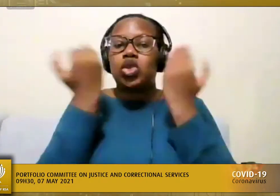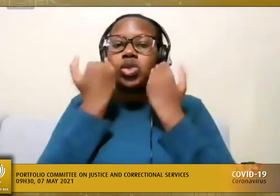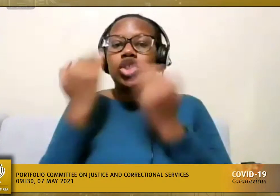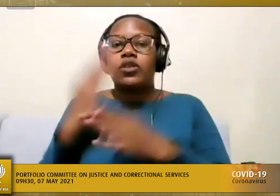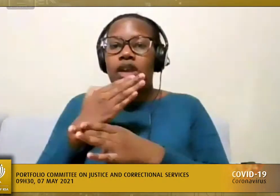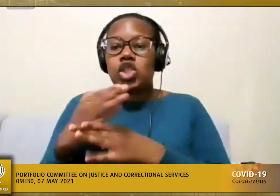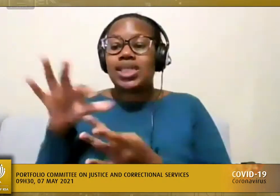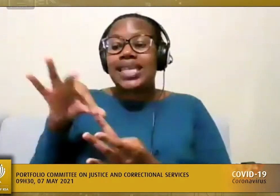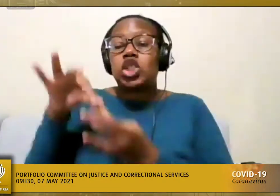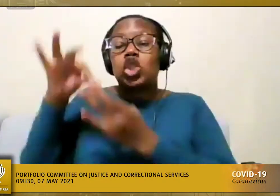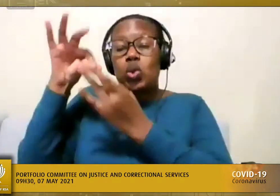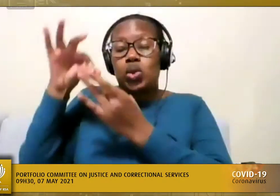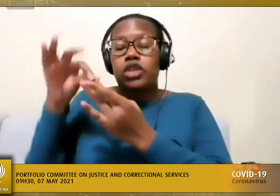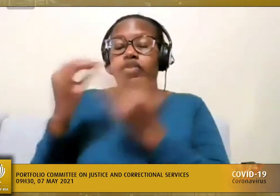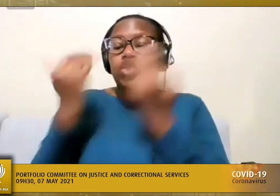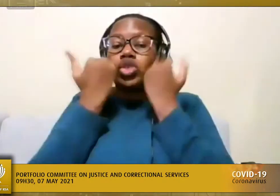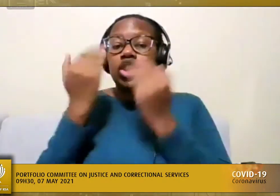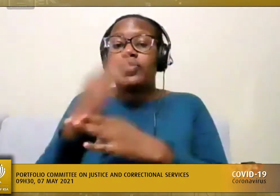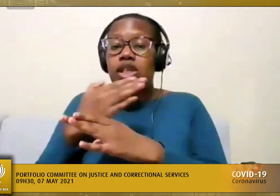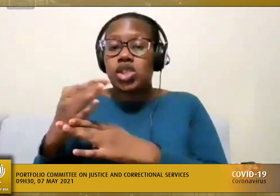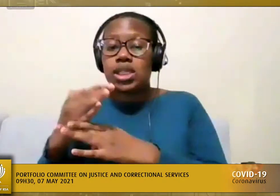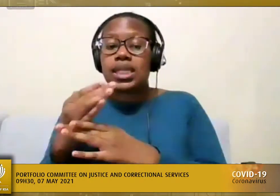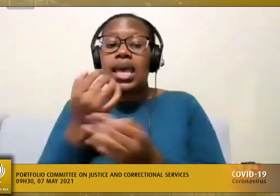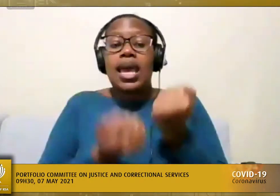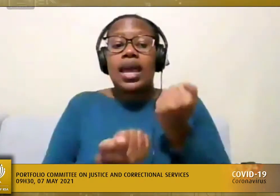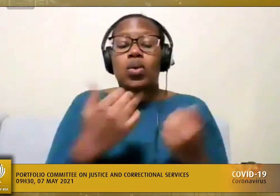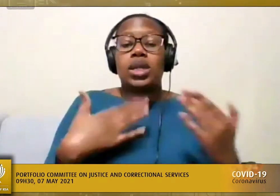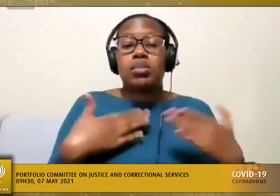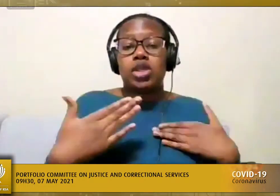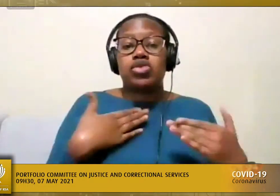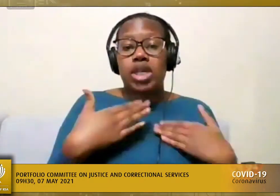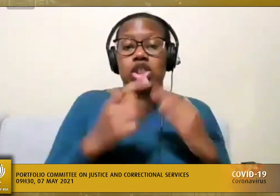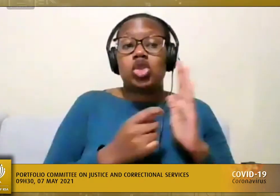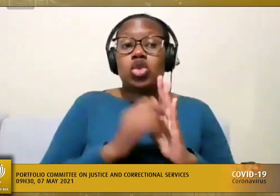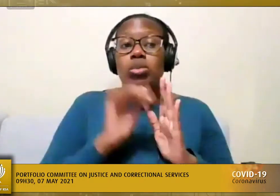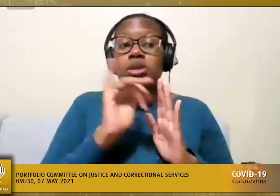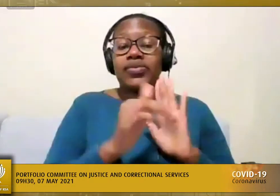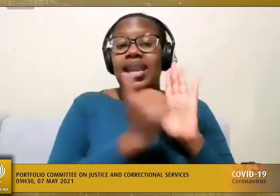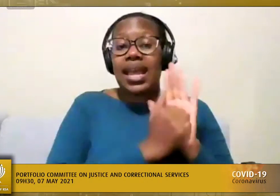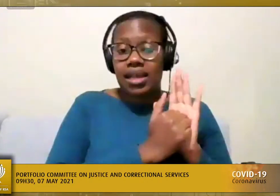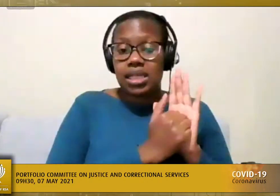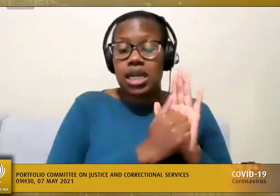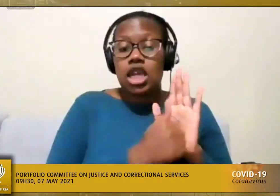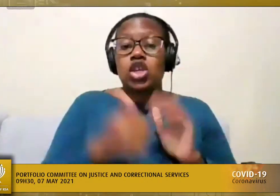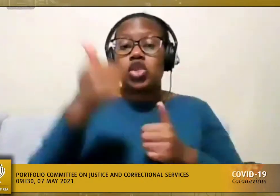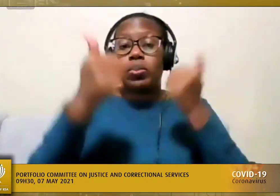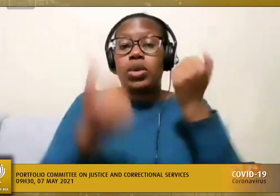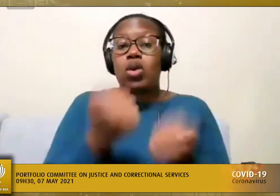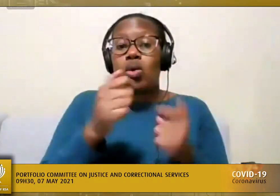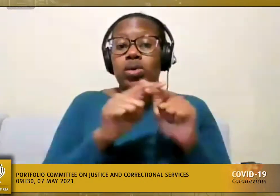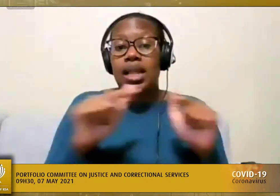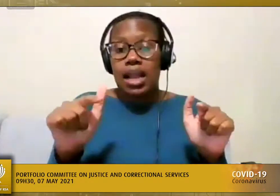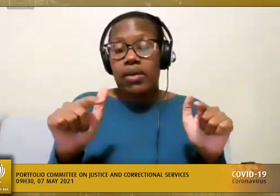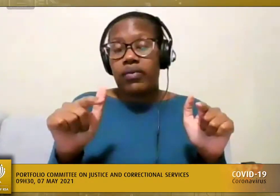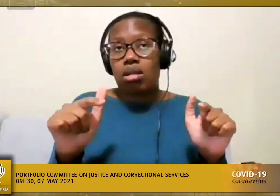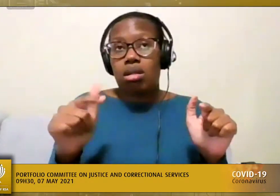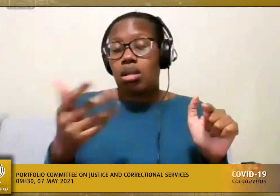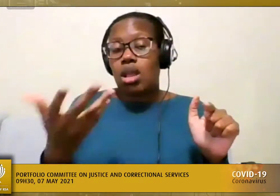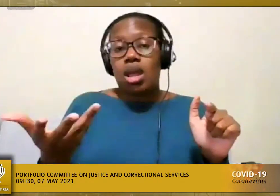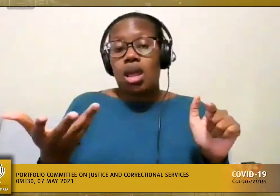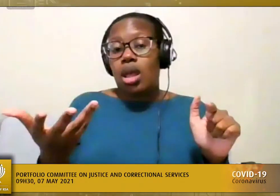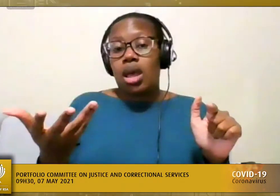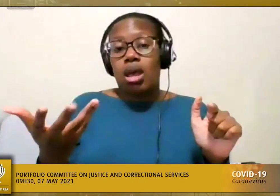judicial functions and Court Administration in terms of that act at the Superior Courts level is is is basically